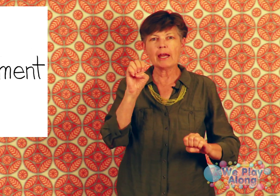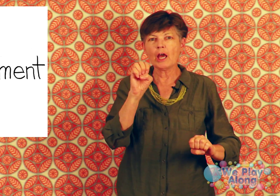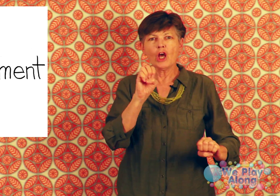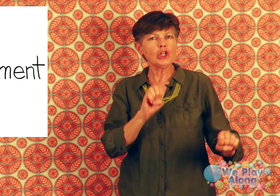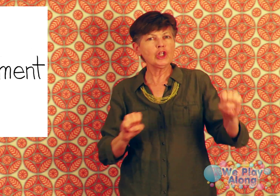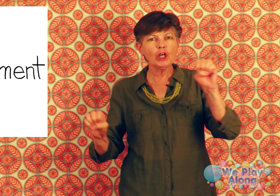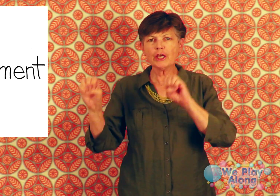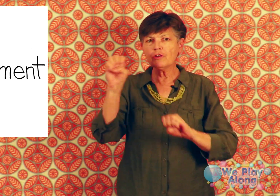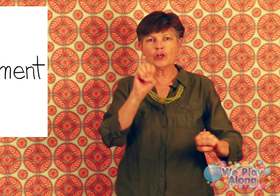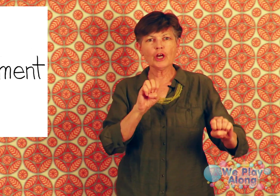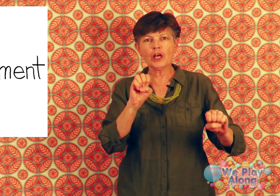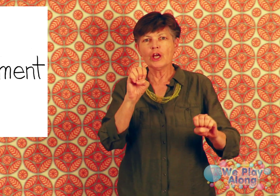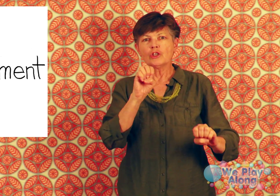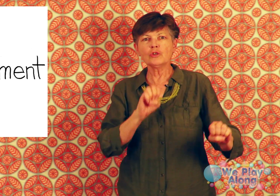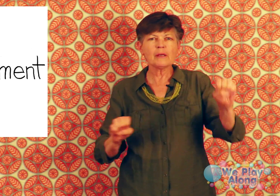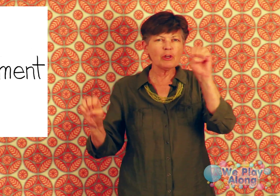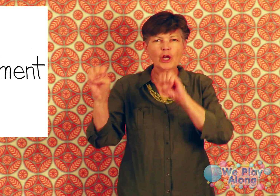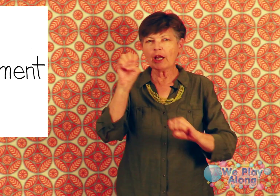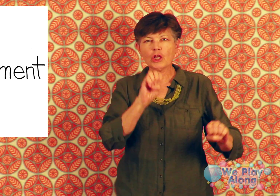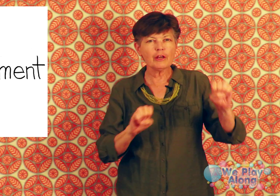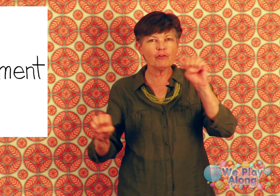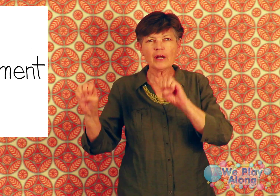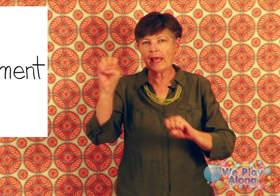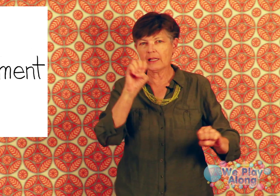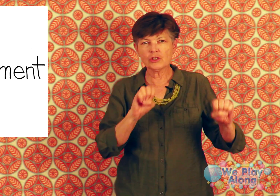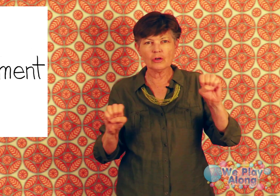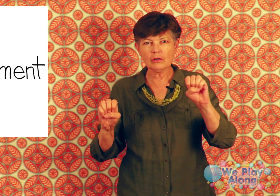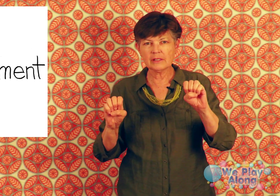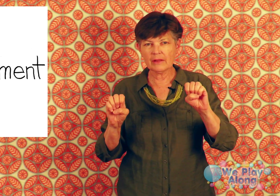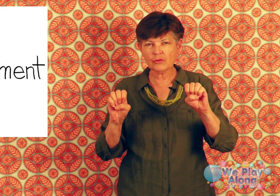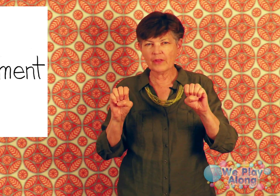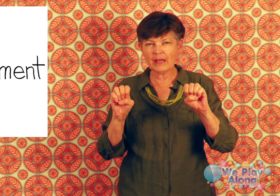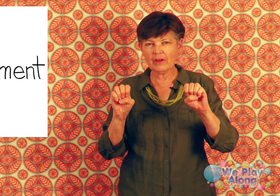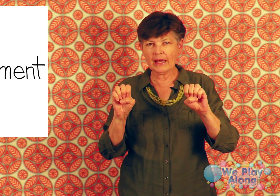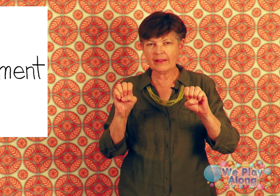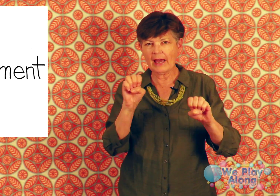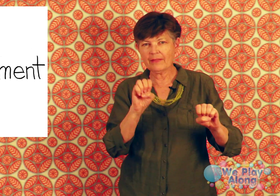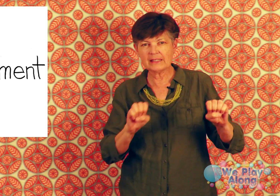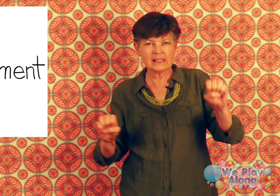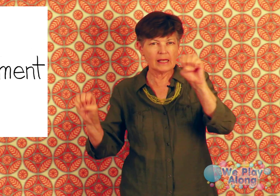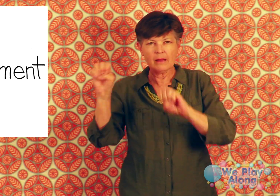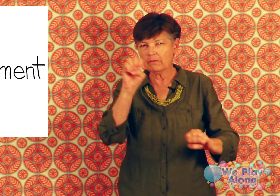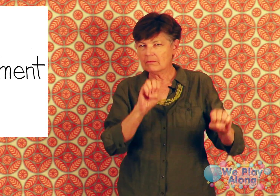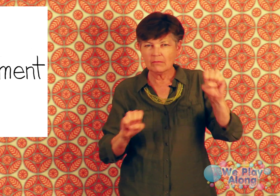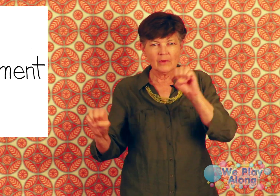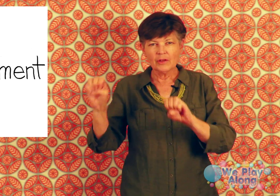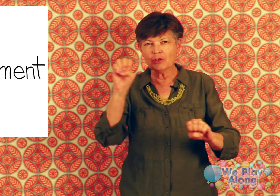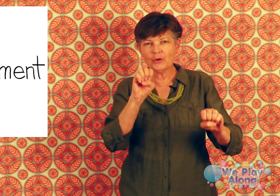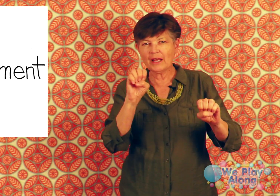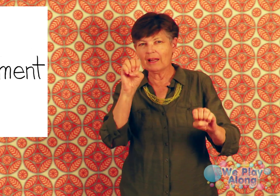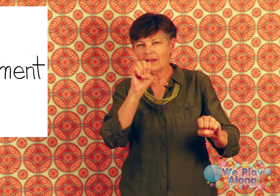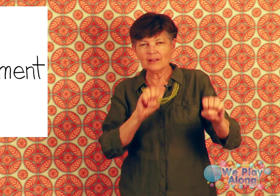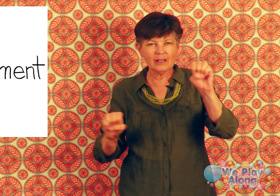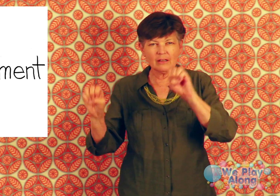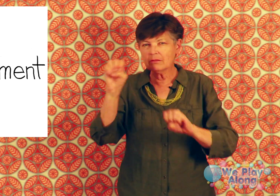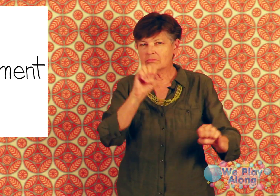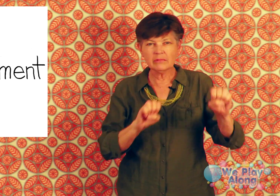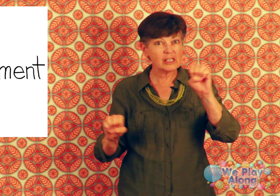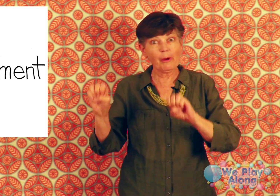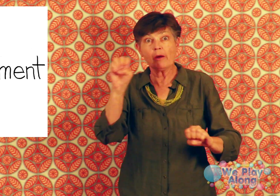kind of looking, you're going to do something, you're kind of looking for an answer. So think of it like that. This is you're doing in a little